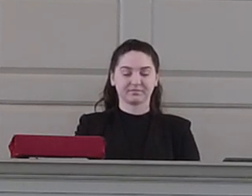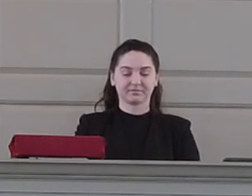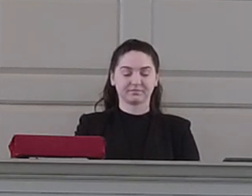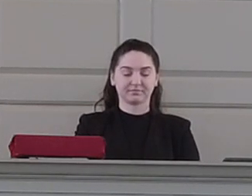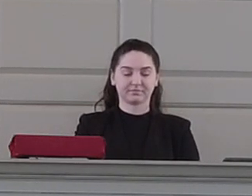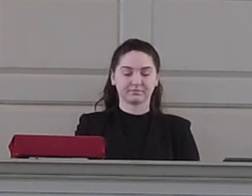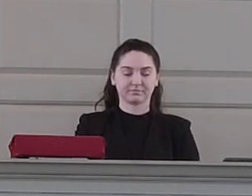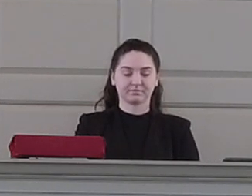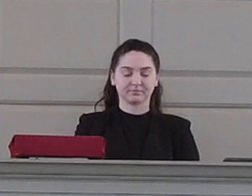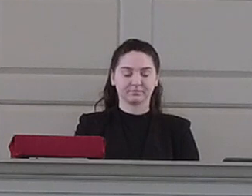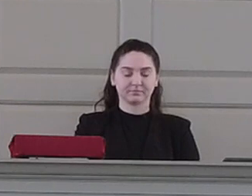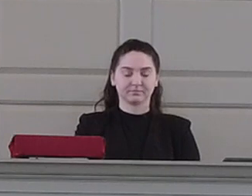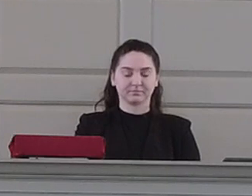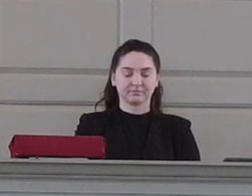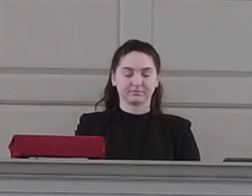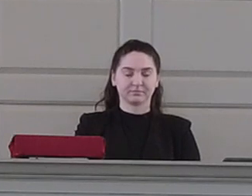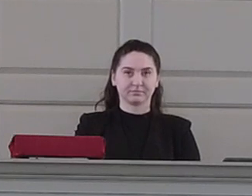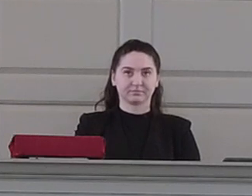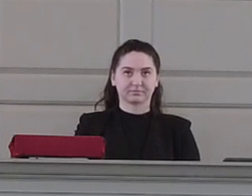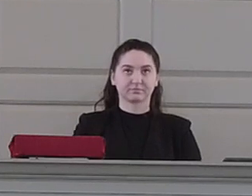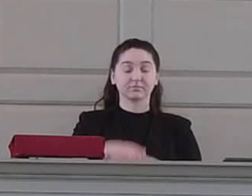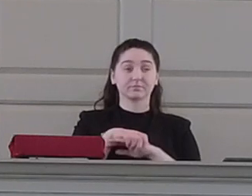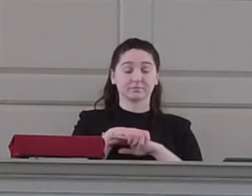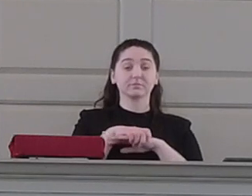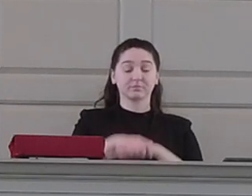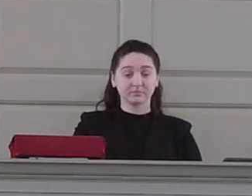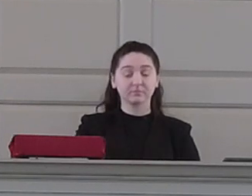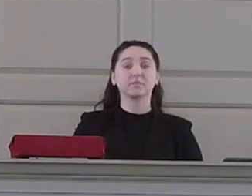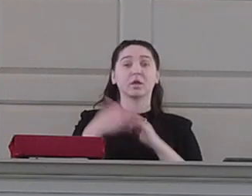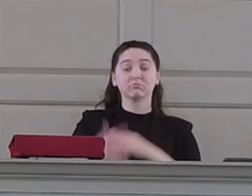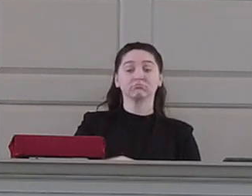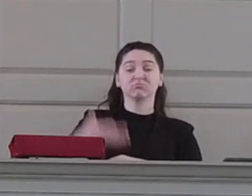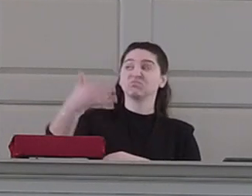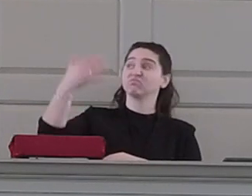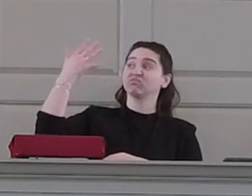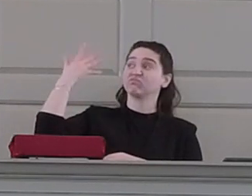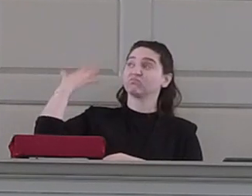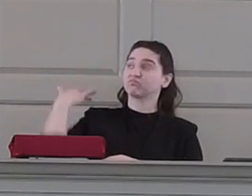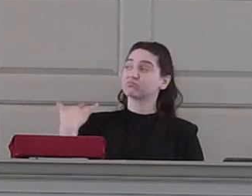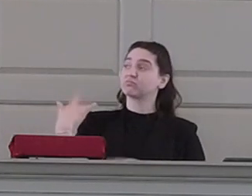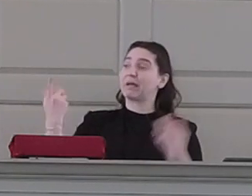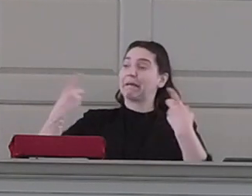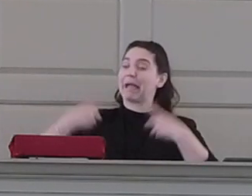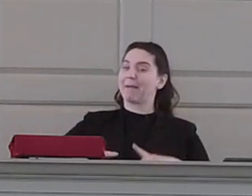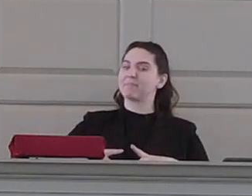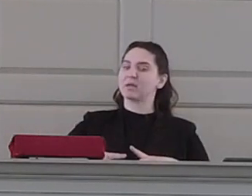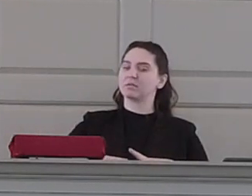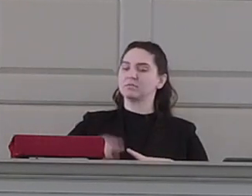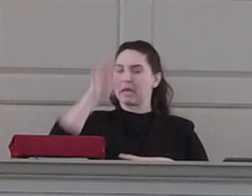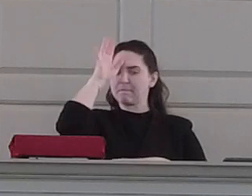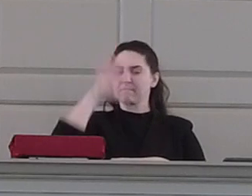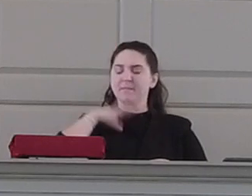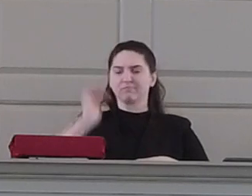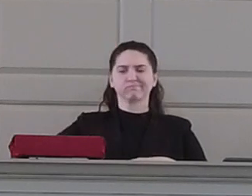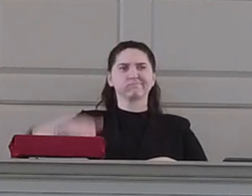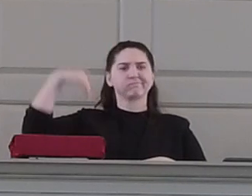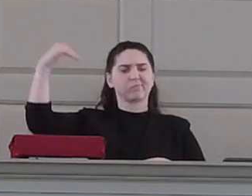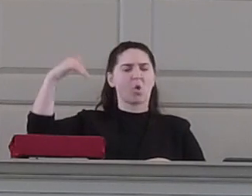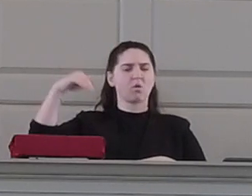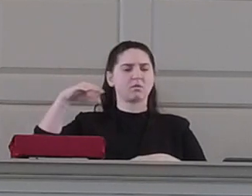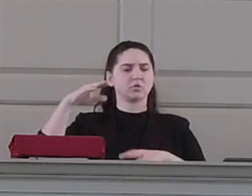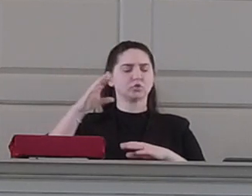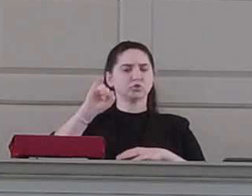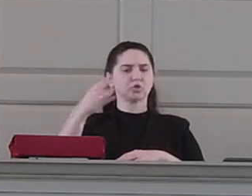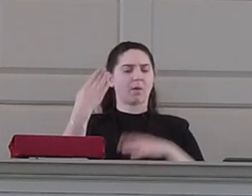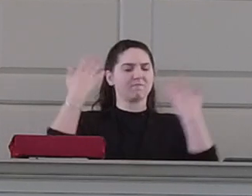So there were those first heady days when grown men had left their jobs and people were beginning to gather and listen.